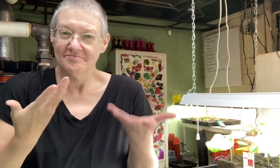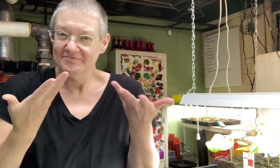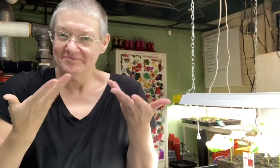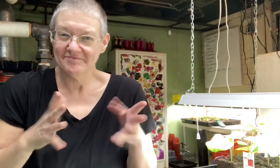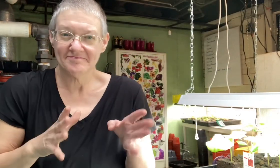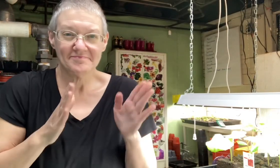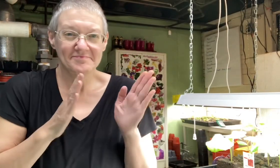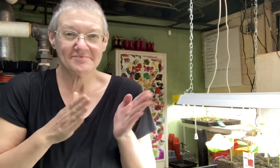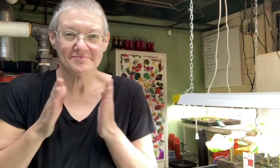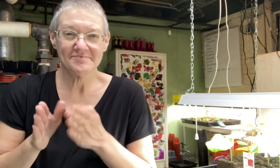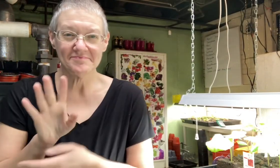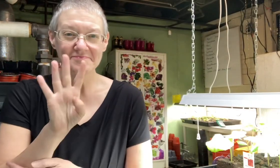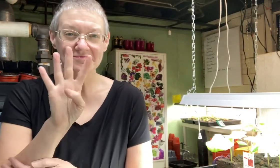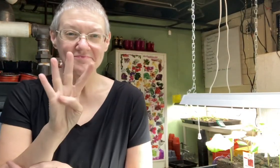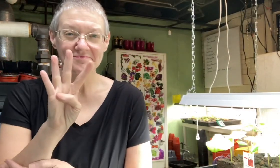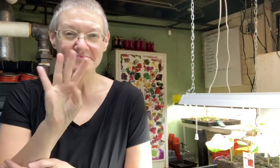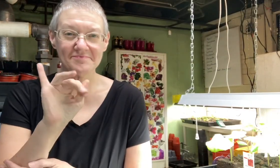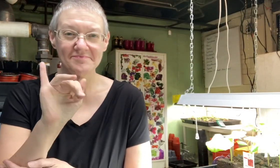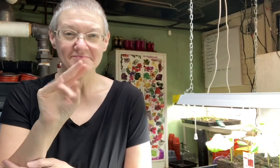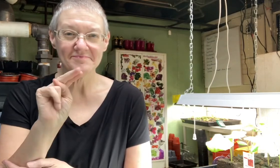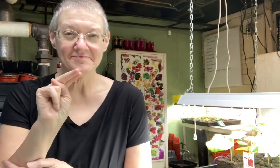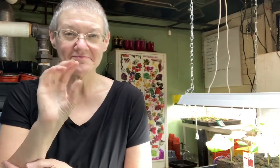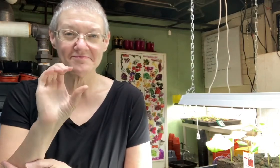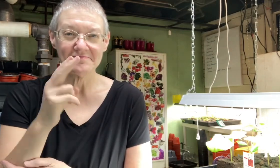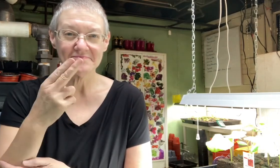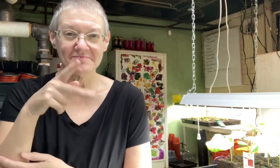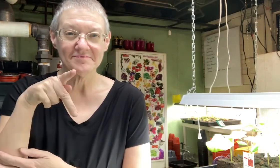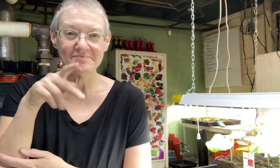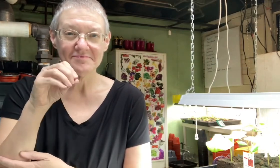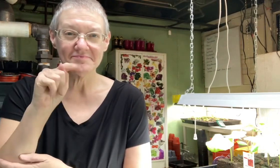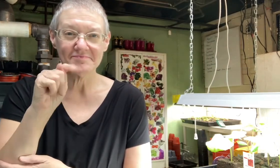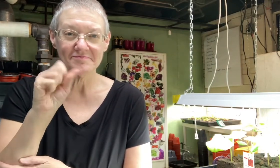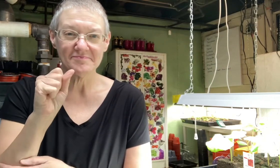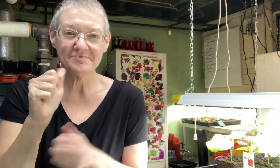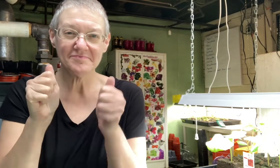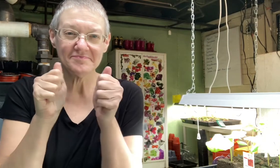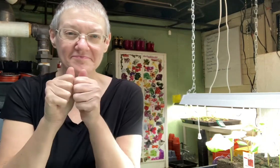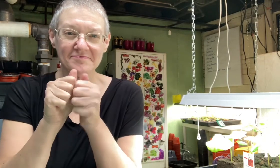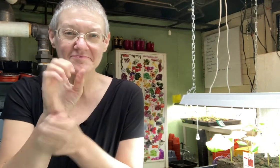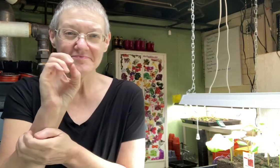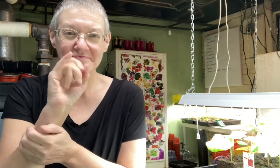Now I've already prepared my 4-inch pots with soil.